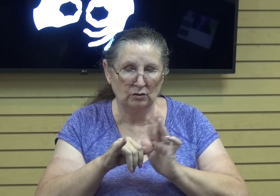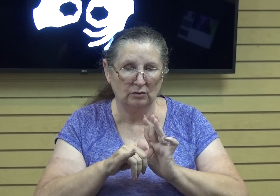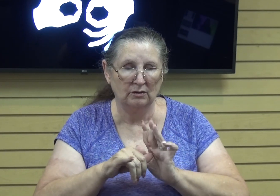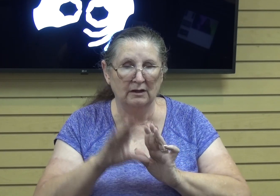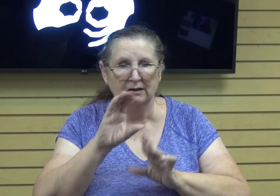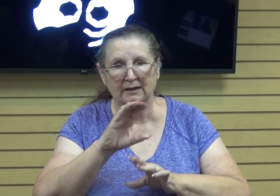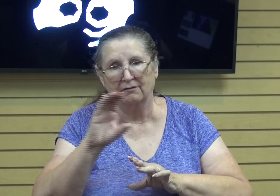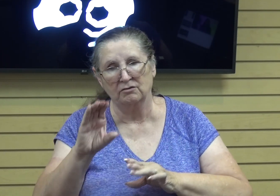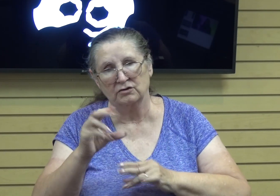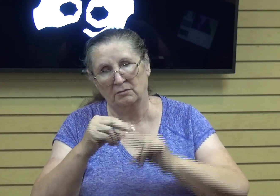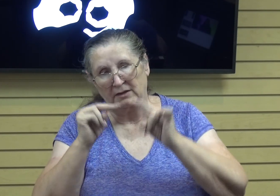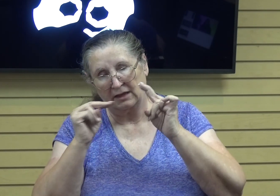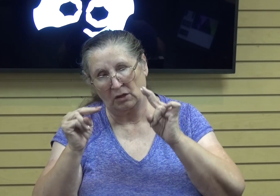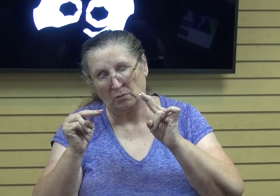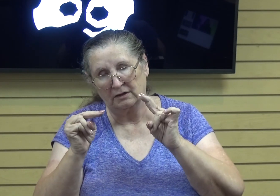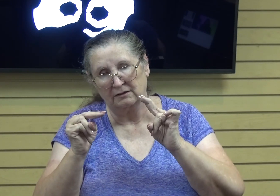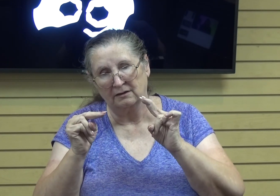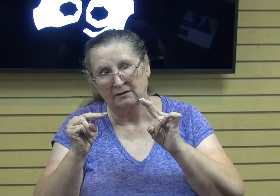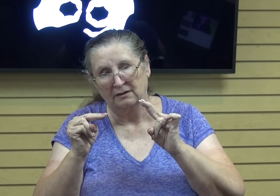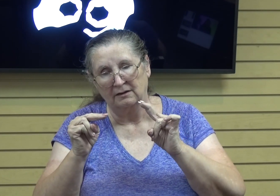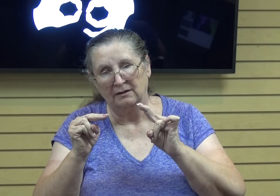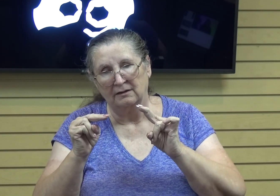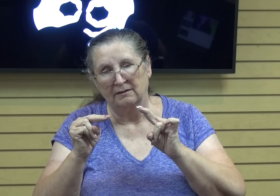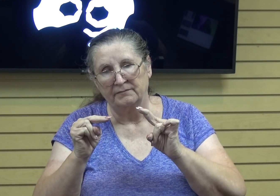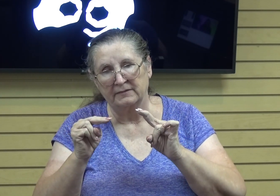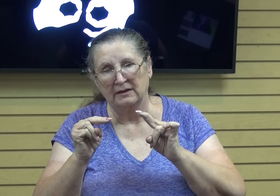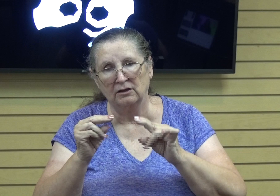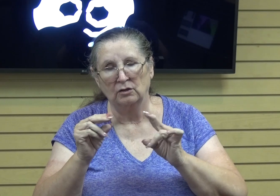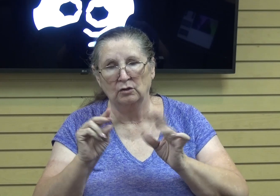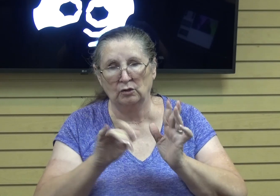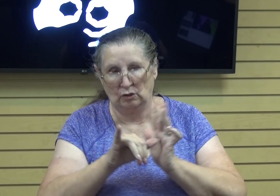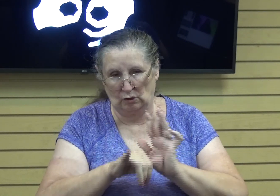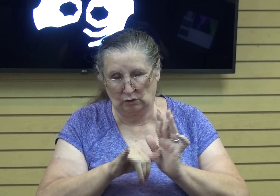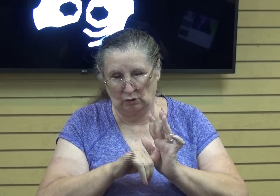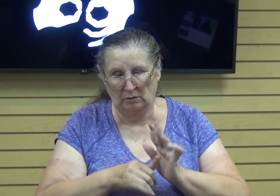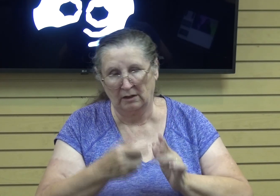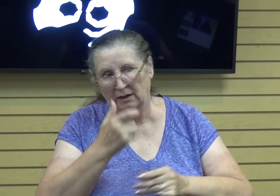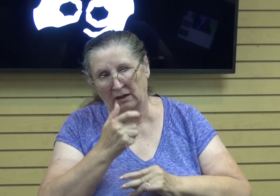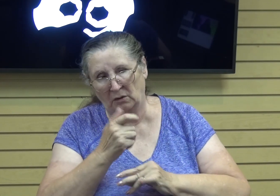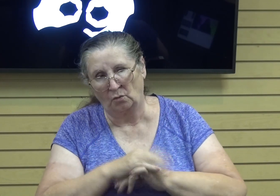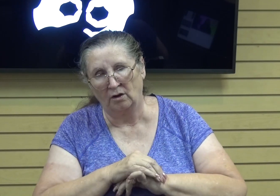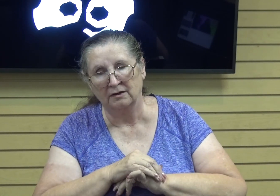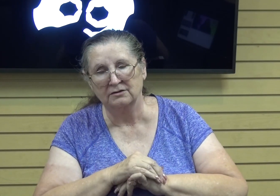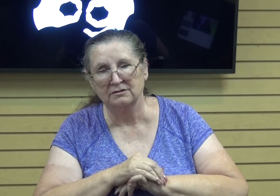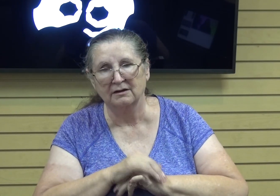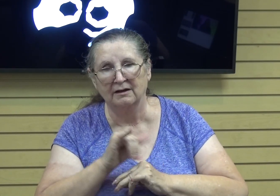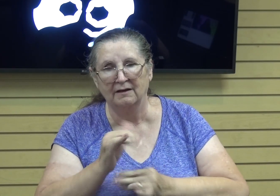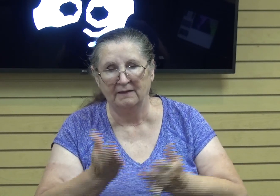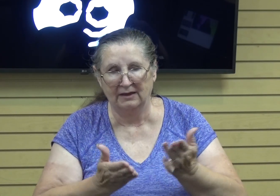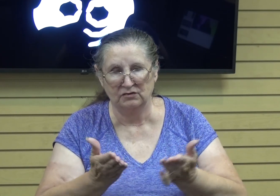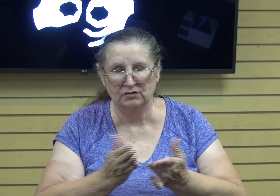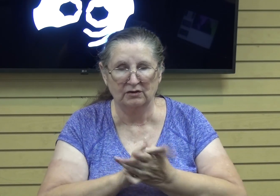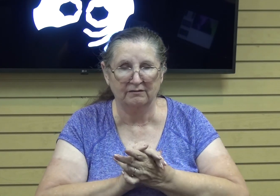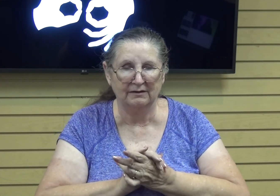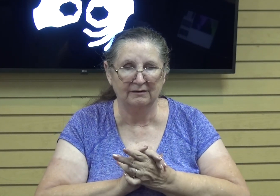Hemet channel on YouTube and watch it. It's just really, it's a good thing to